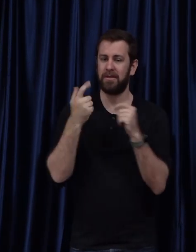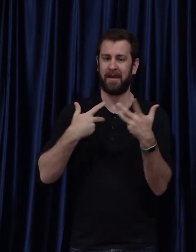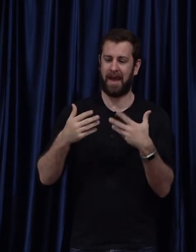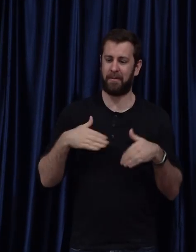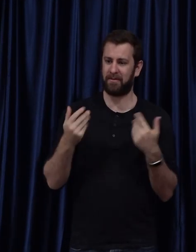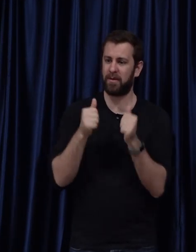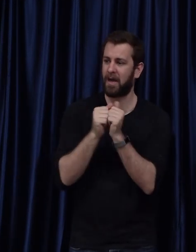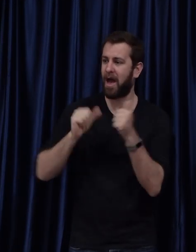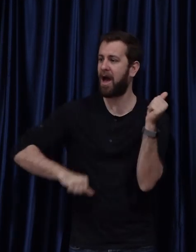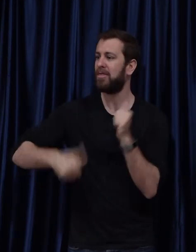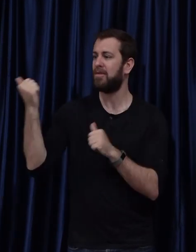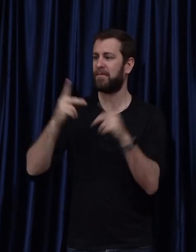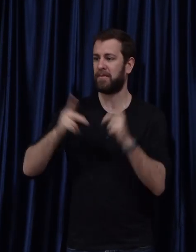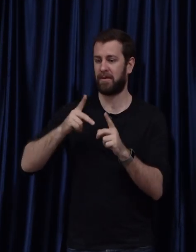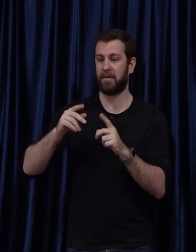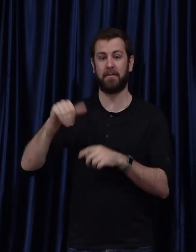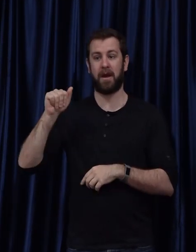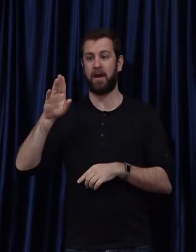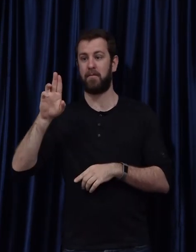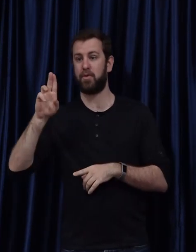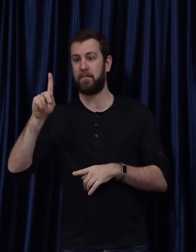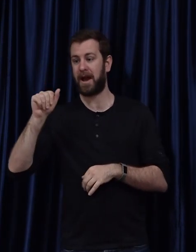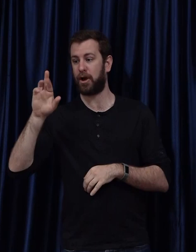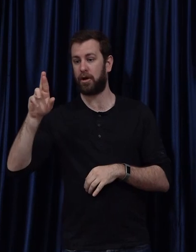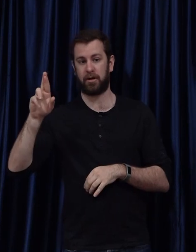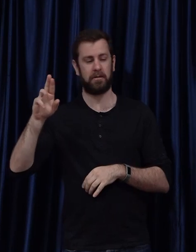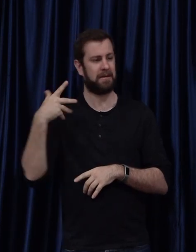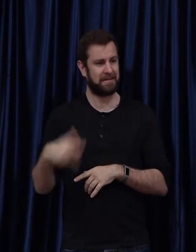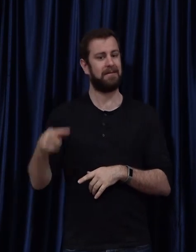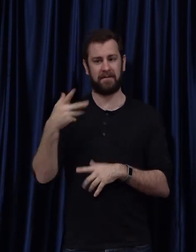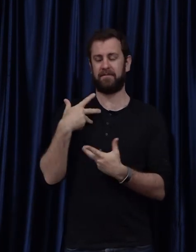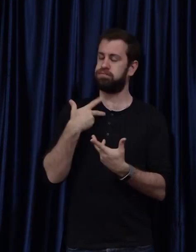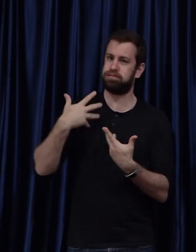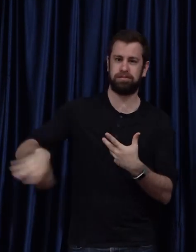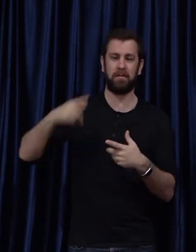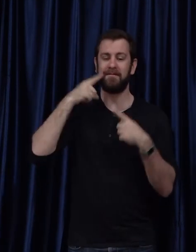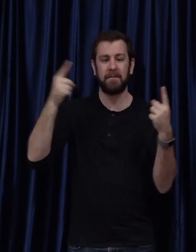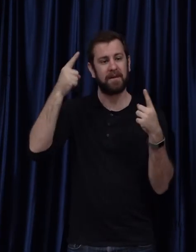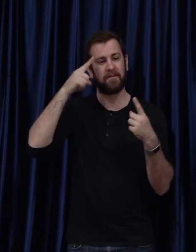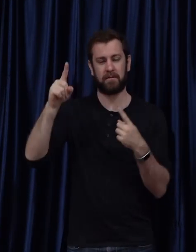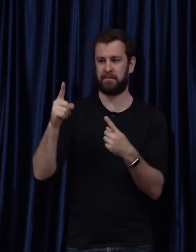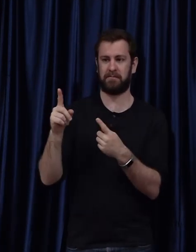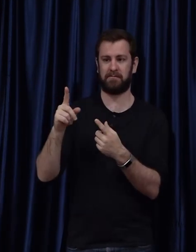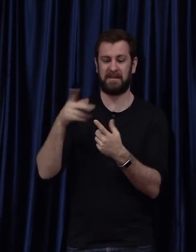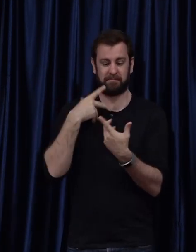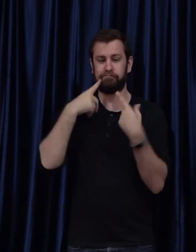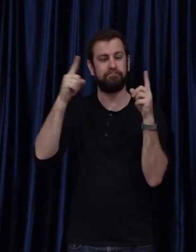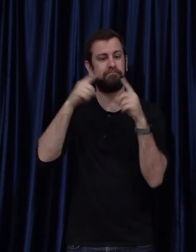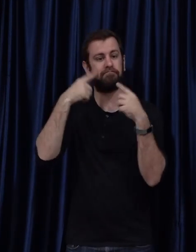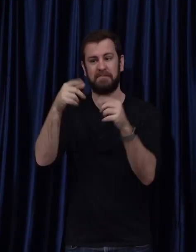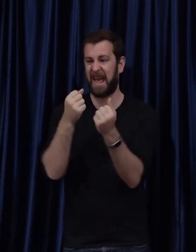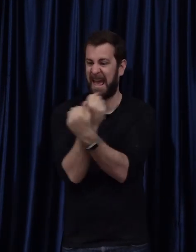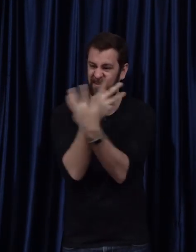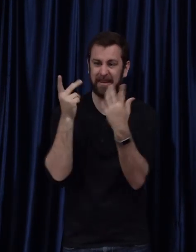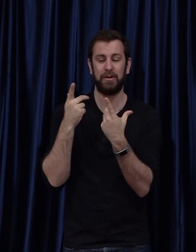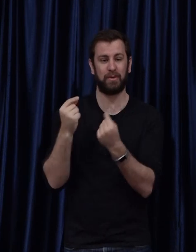and behold, Abu Bakr is a legend par excellence. He has excelled on every front. My